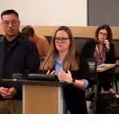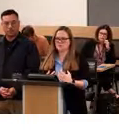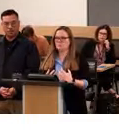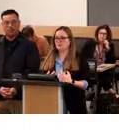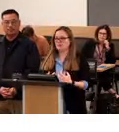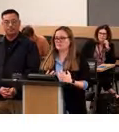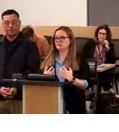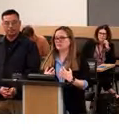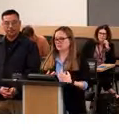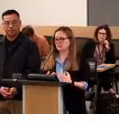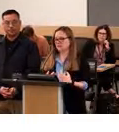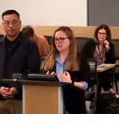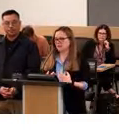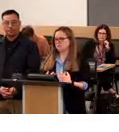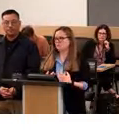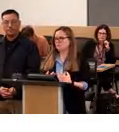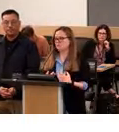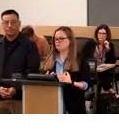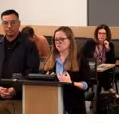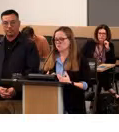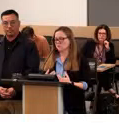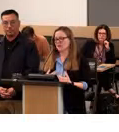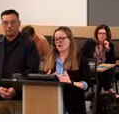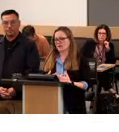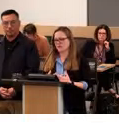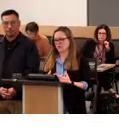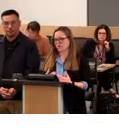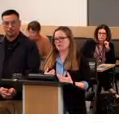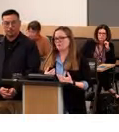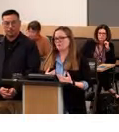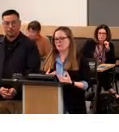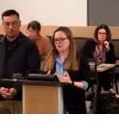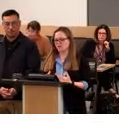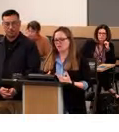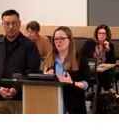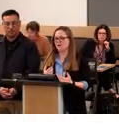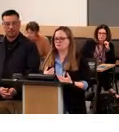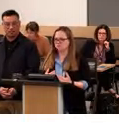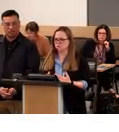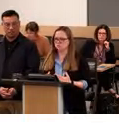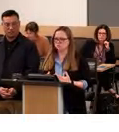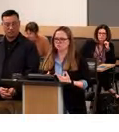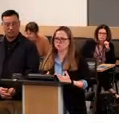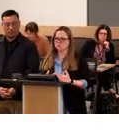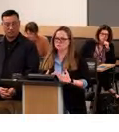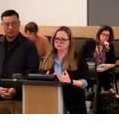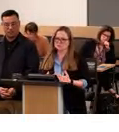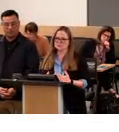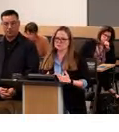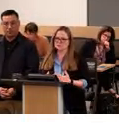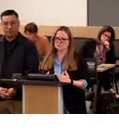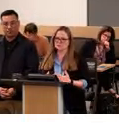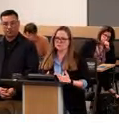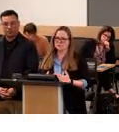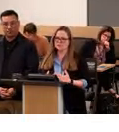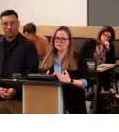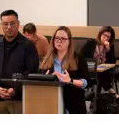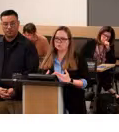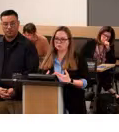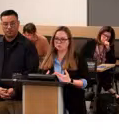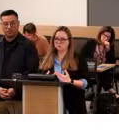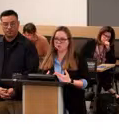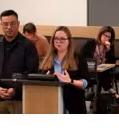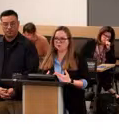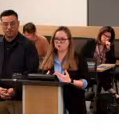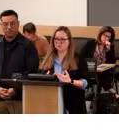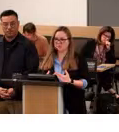of the biggest indicators for a student's academic, behavioral, and social emotional success. The